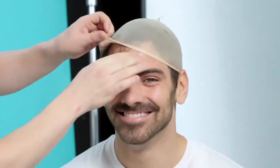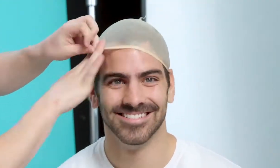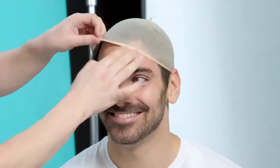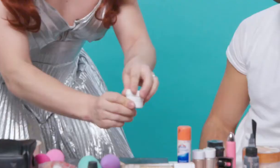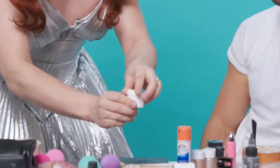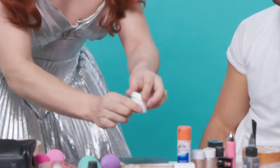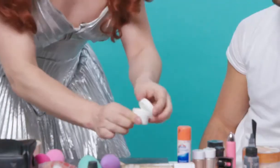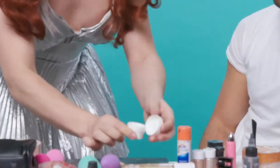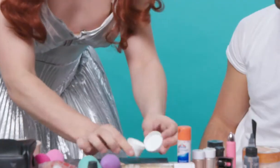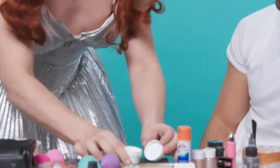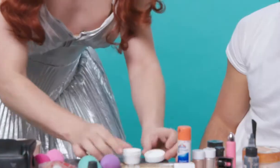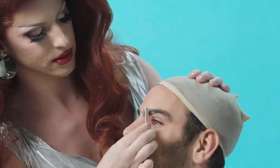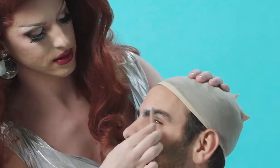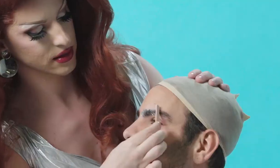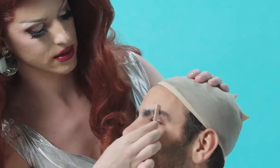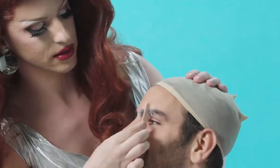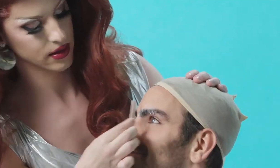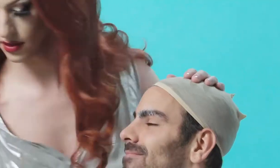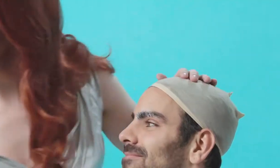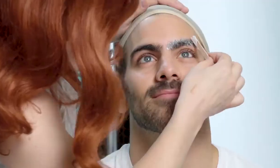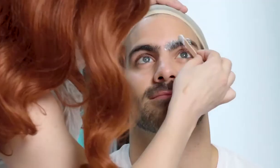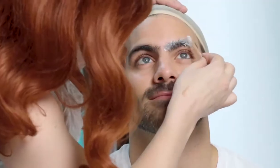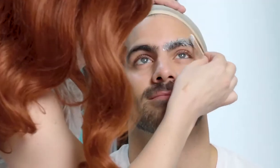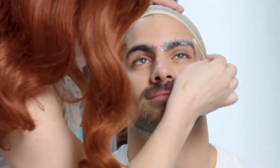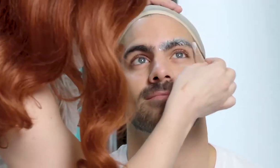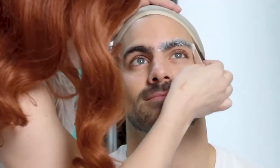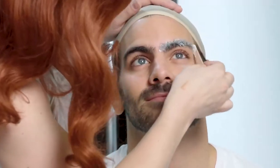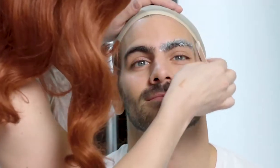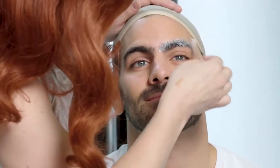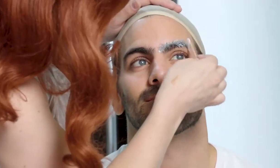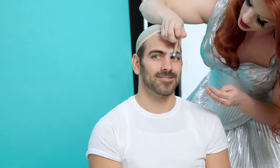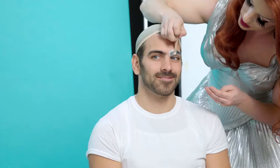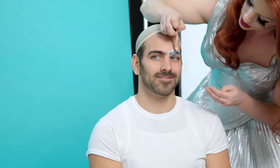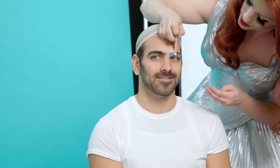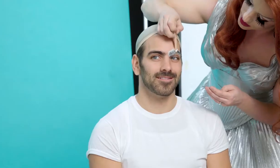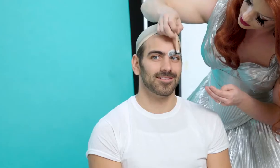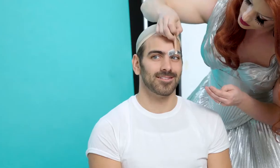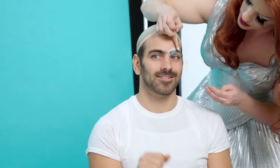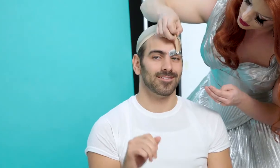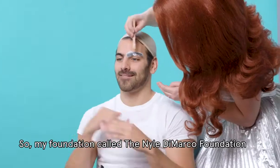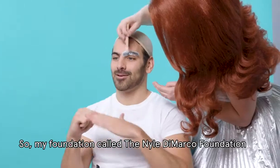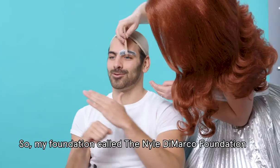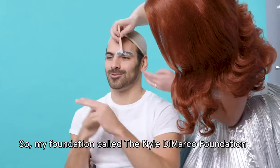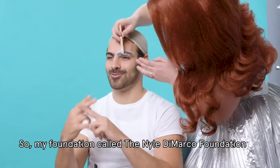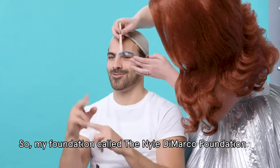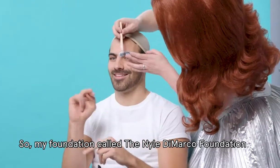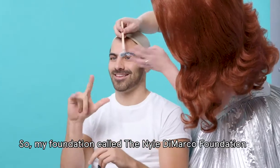to provide access to sign language education for kids around the world. Can you talk about that a little bit?